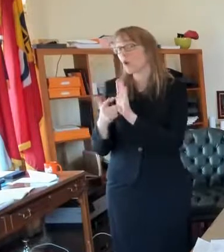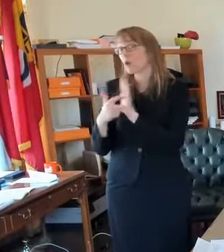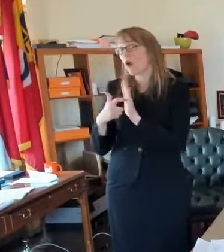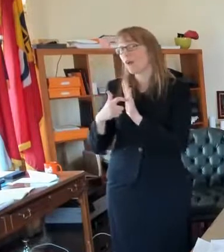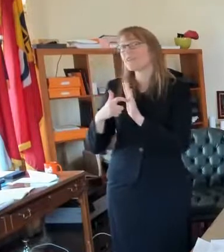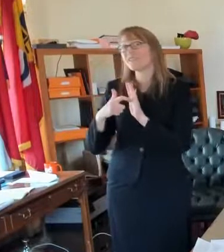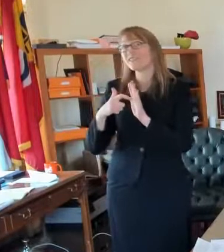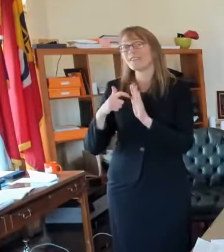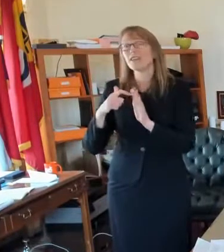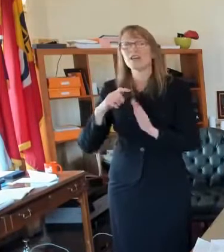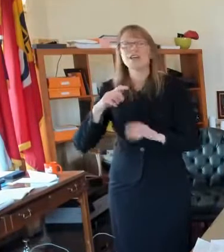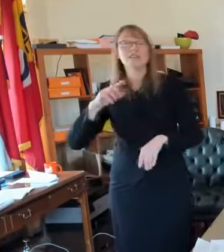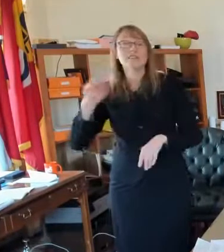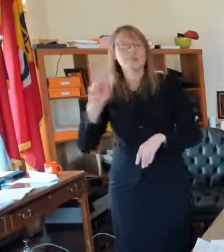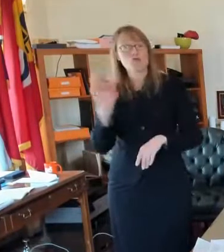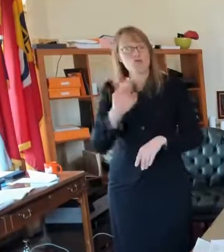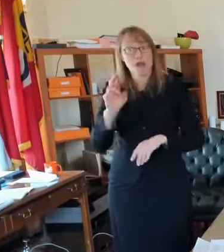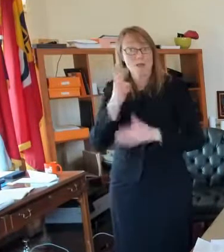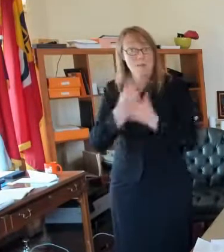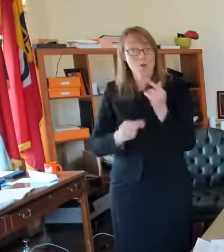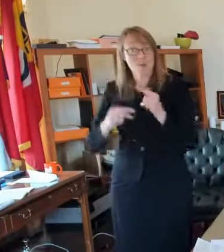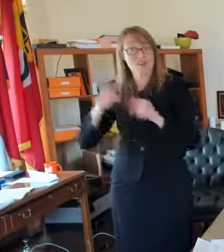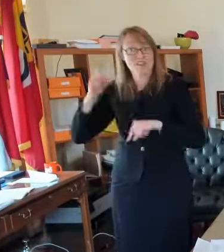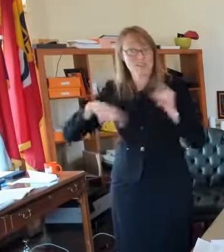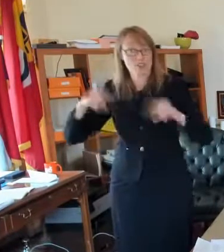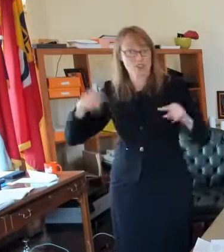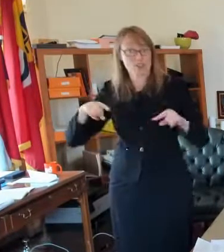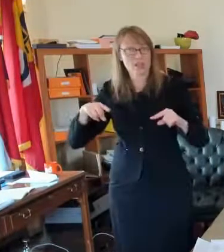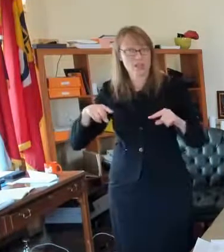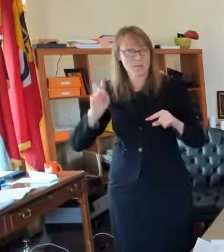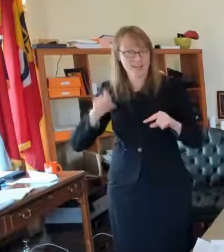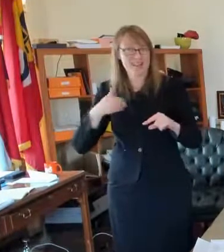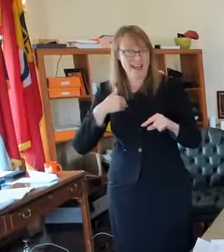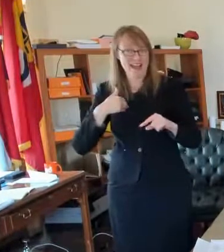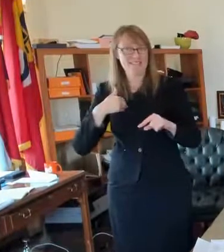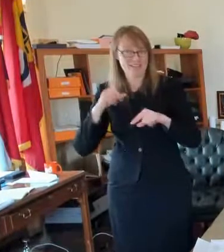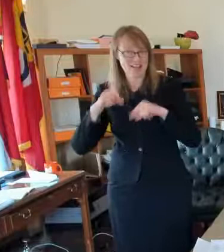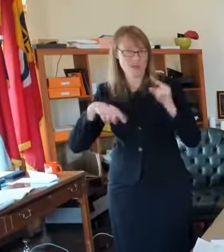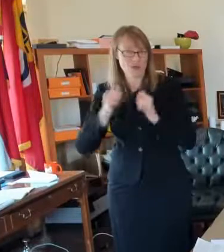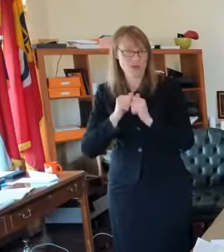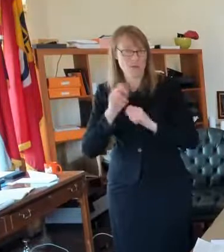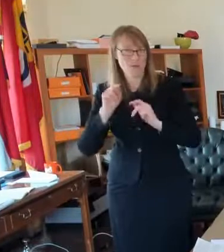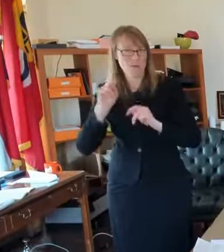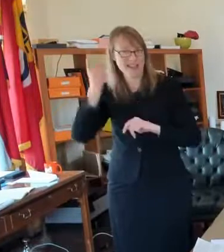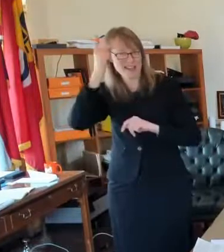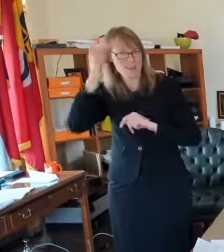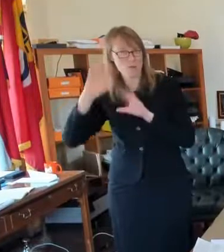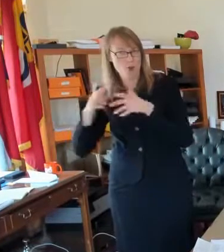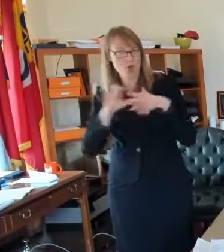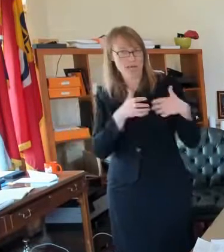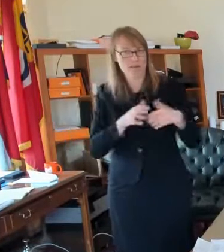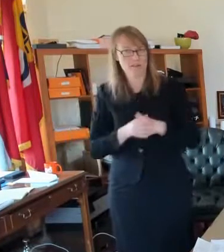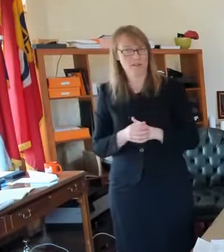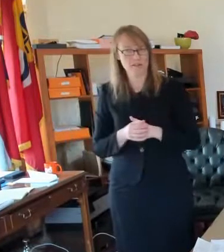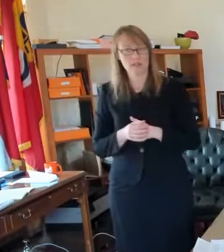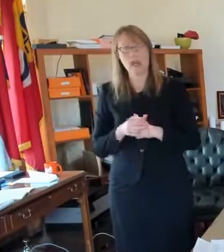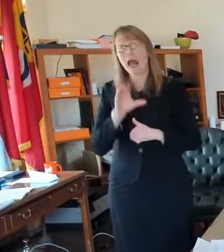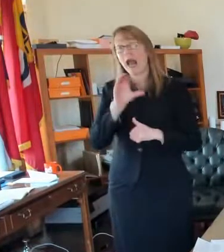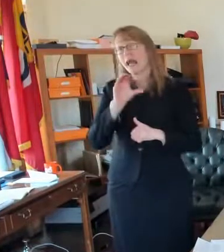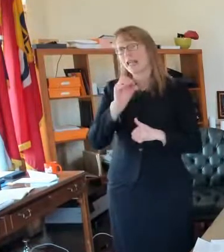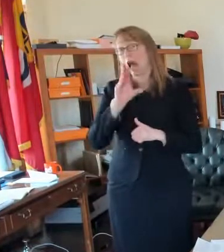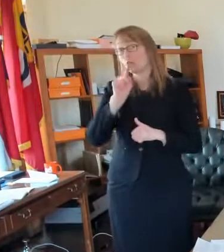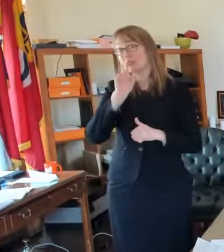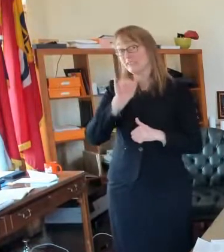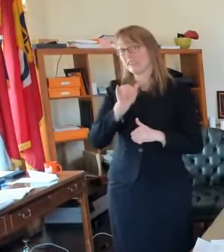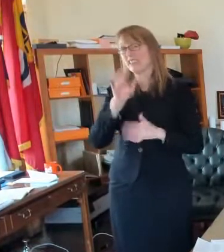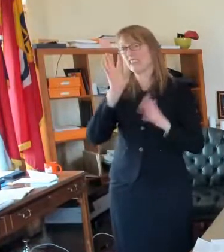but I think what's the question now, the county has had some of their freeholders pull out, so they don't have